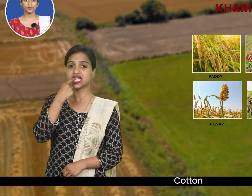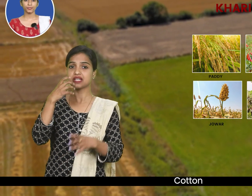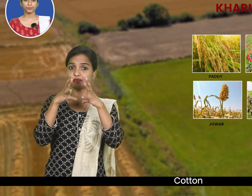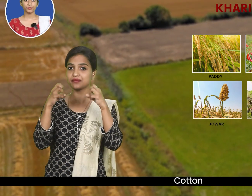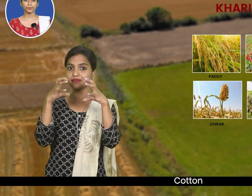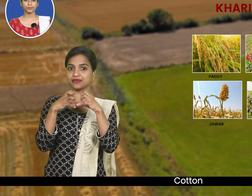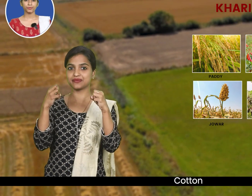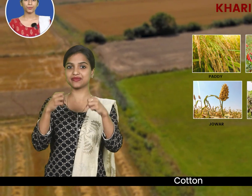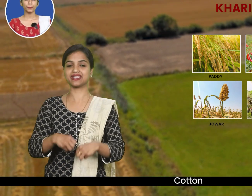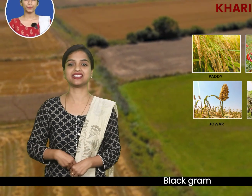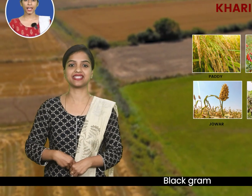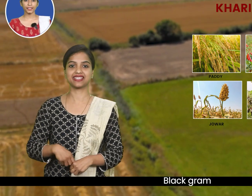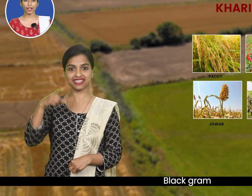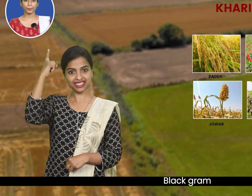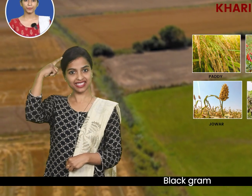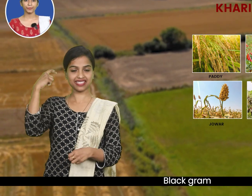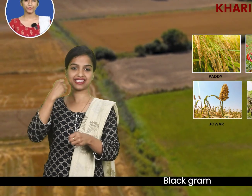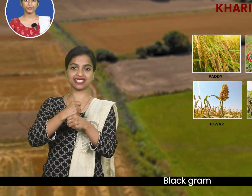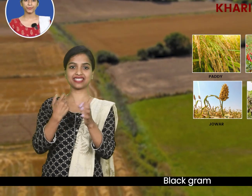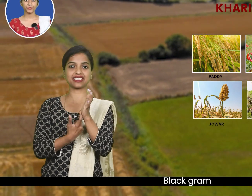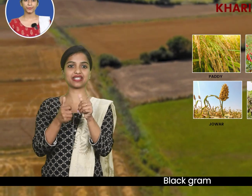cotton, black gram,